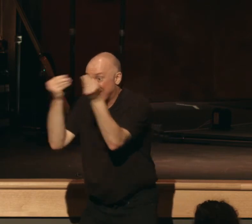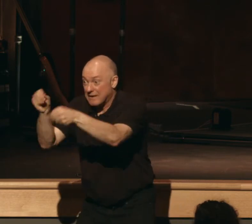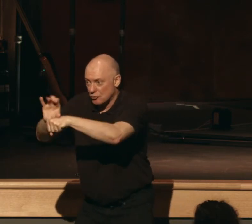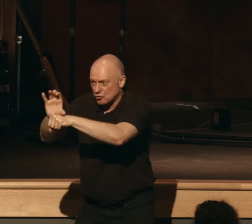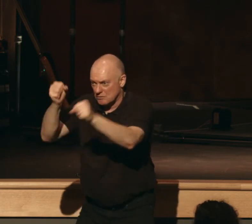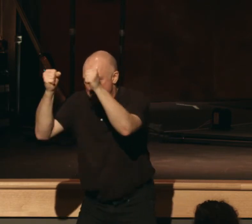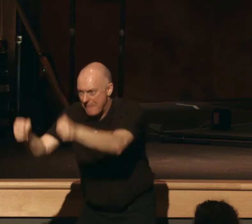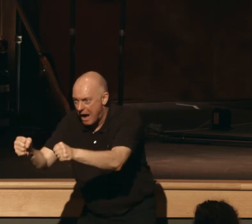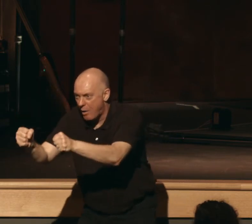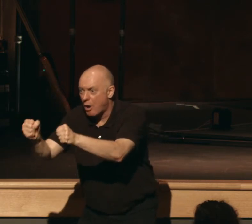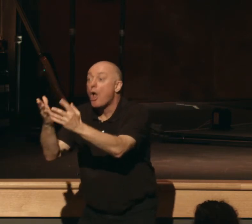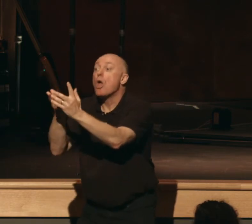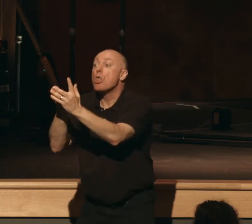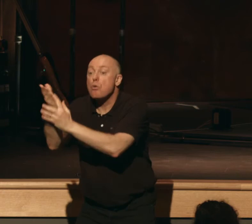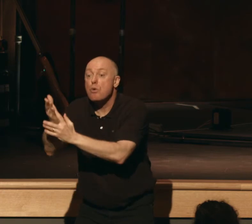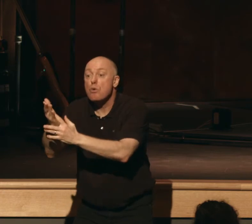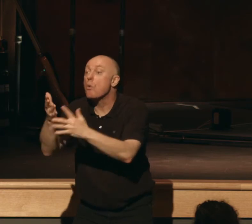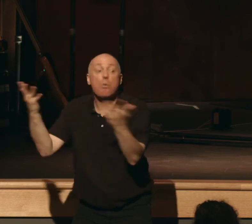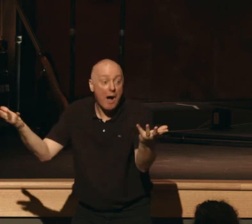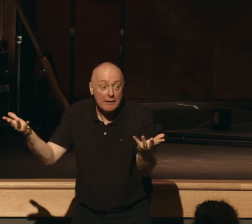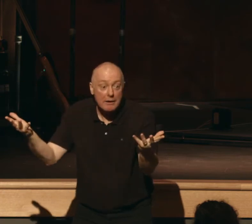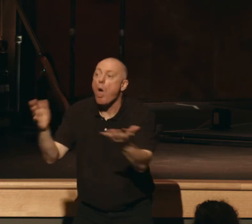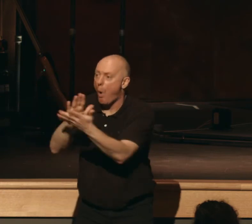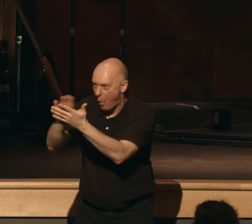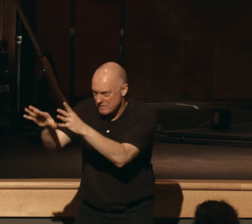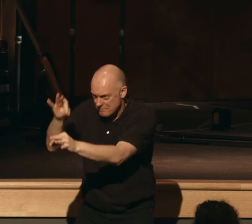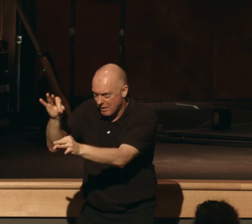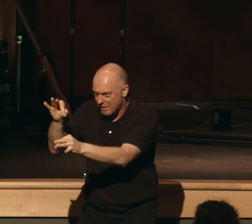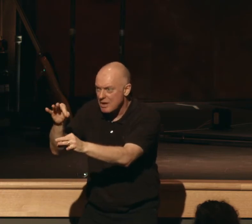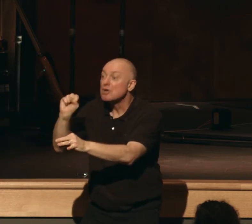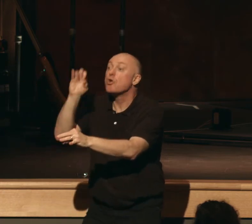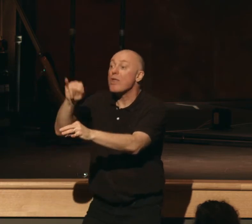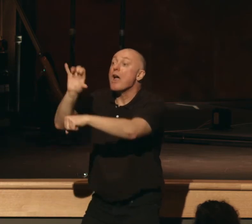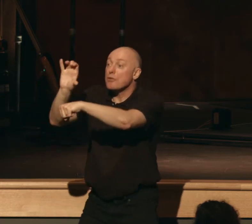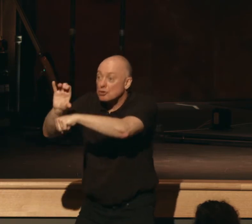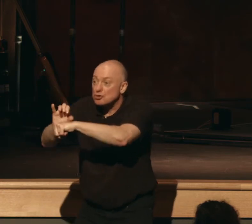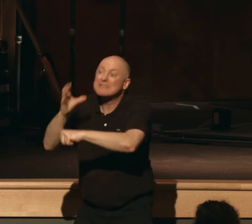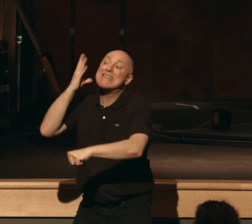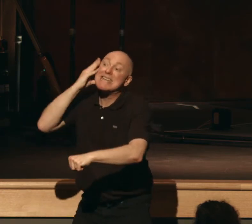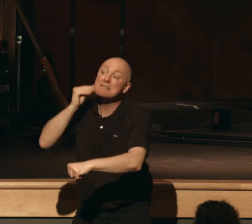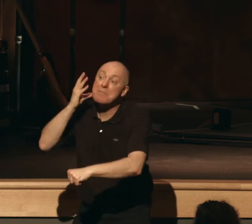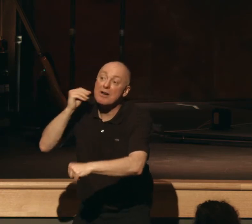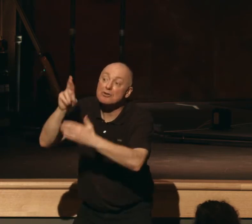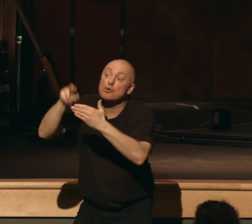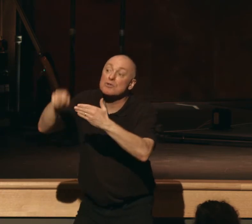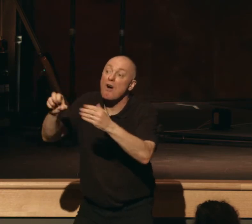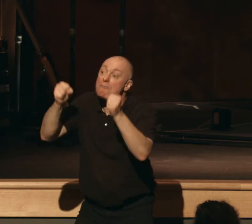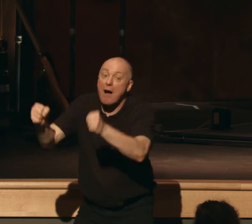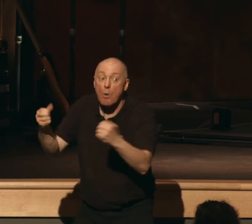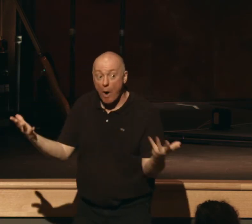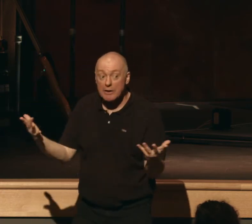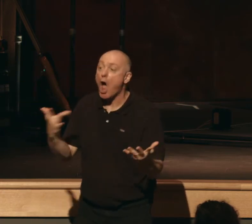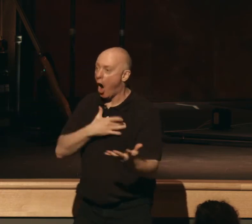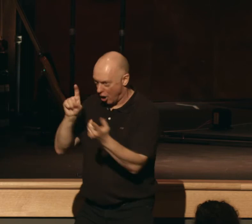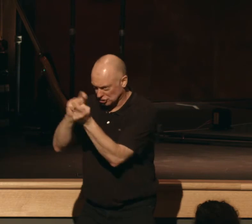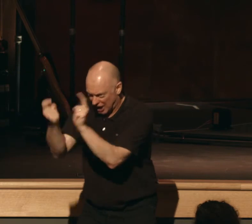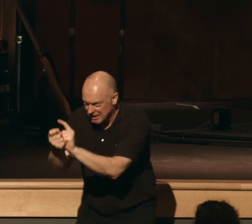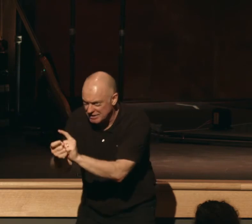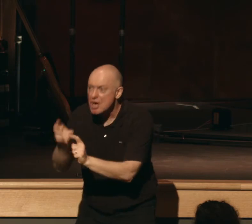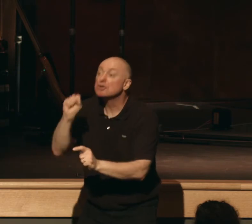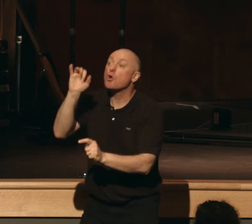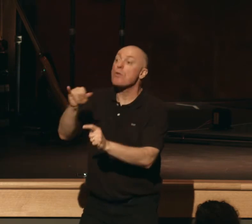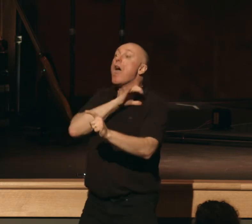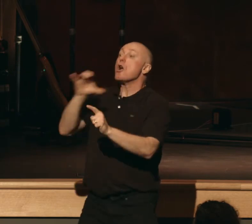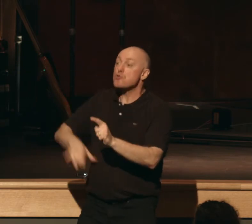church power through the source of power, who is the Holy Spirit, so that the church would experience the result of power, which is heart change, so